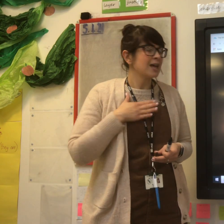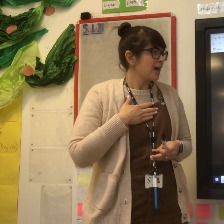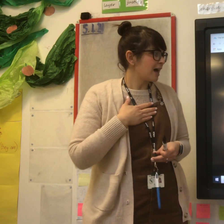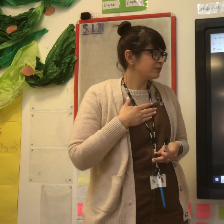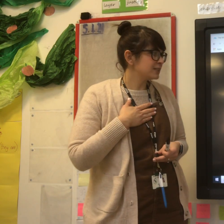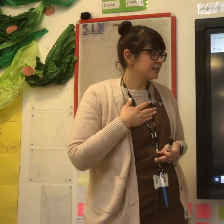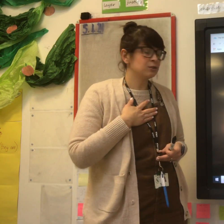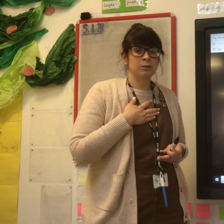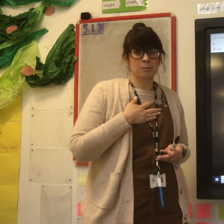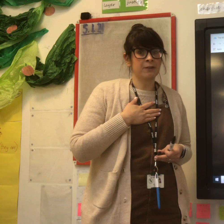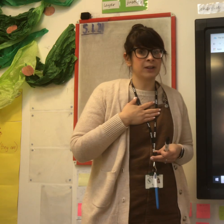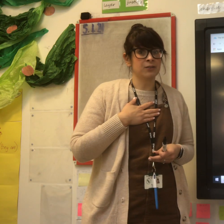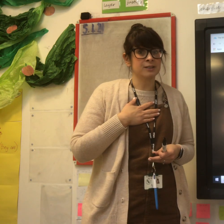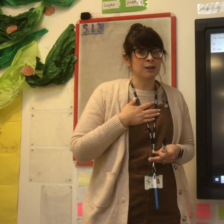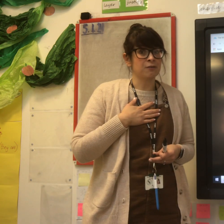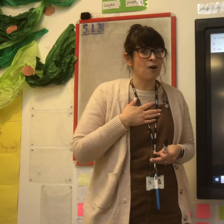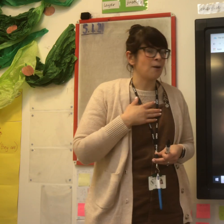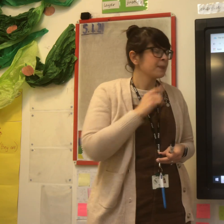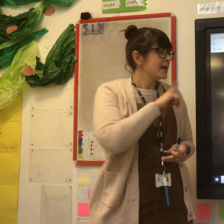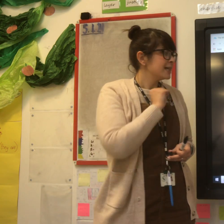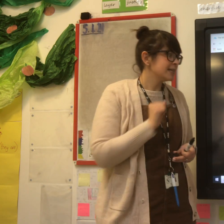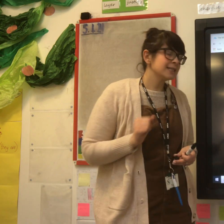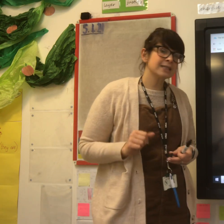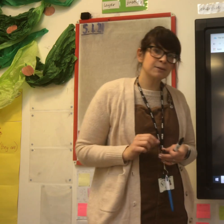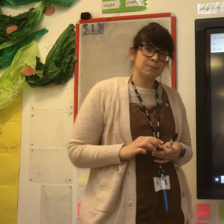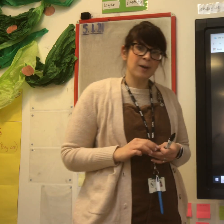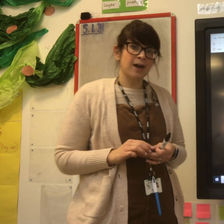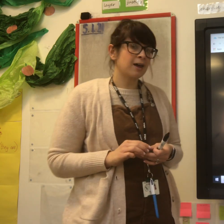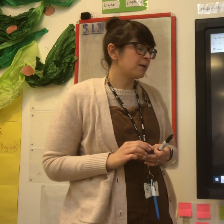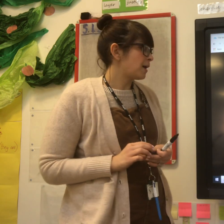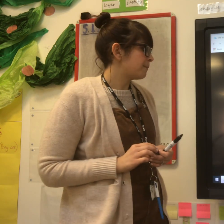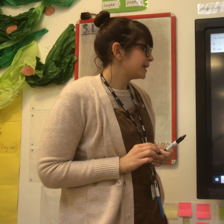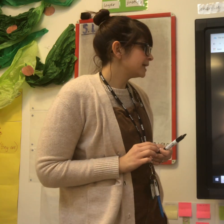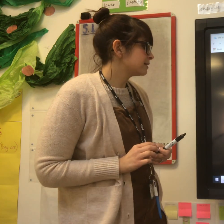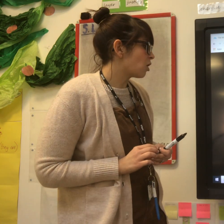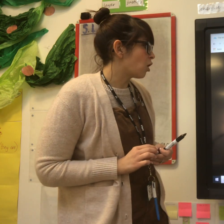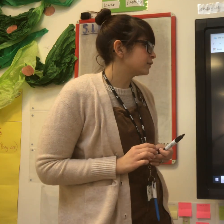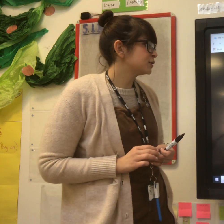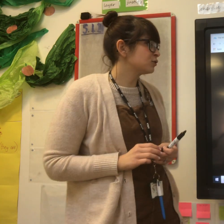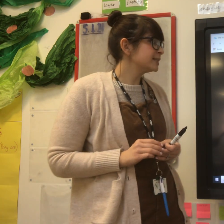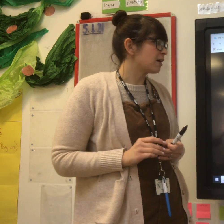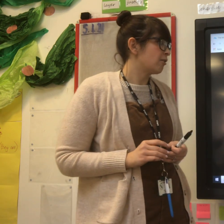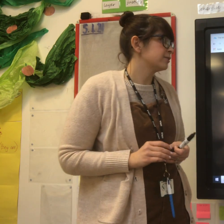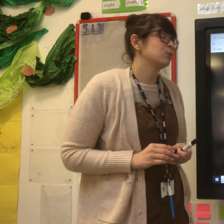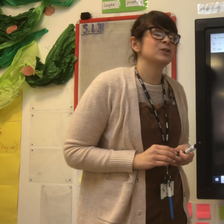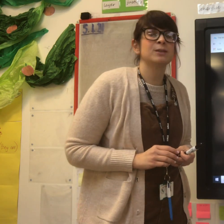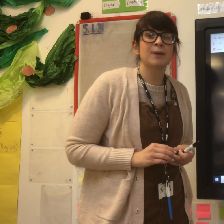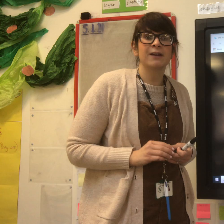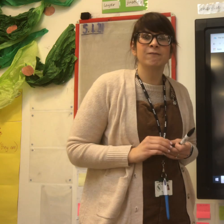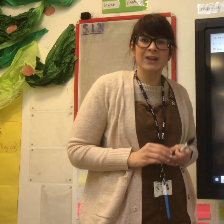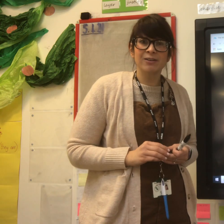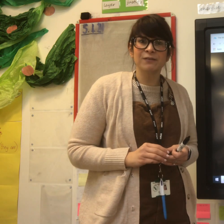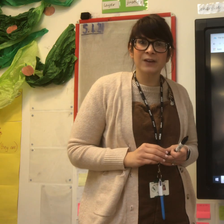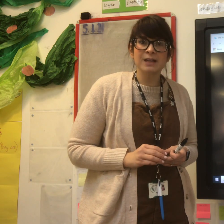I have to say this one's my favourite so far. This is a piece of street art which is by a very